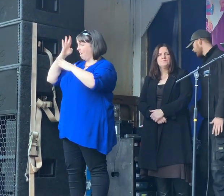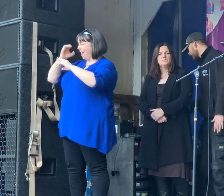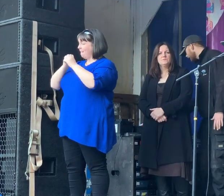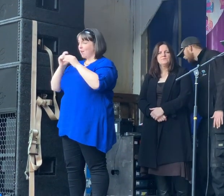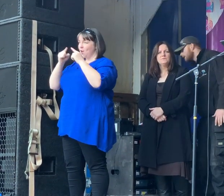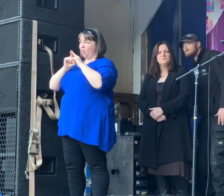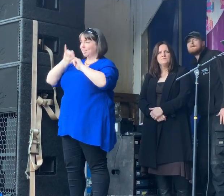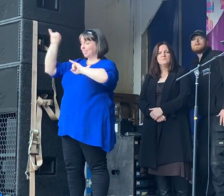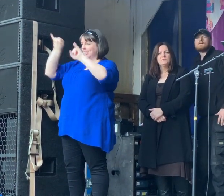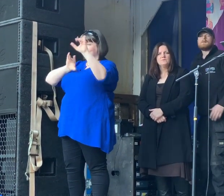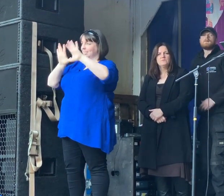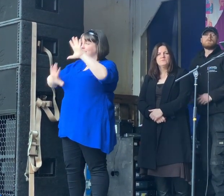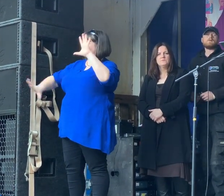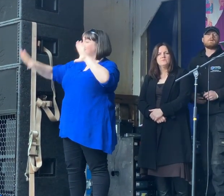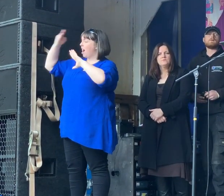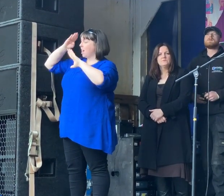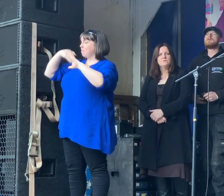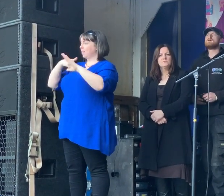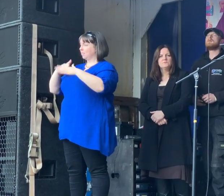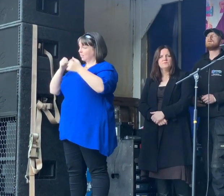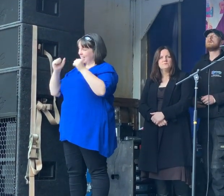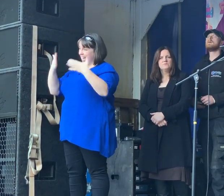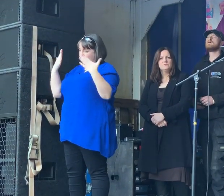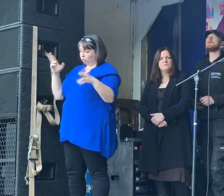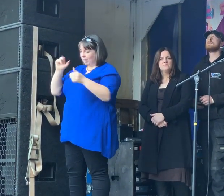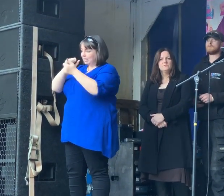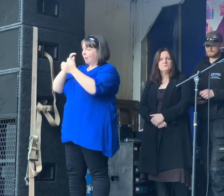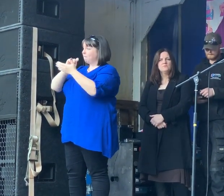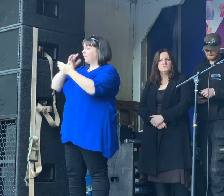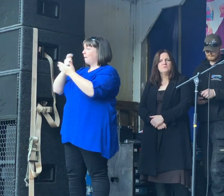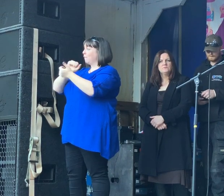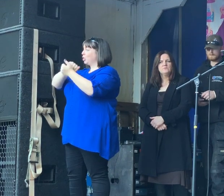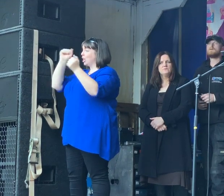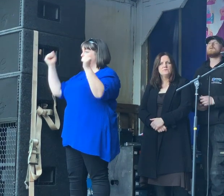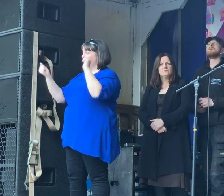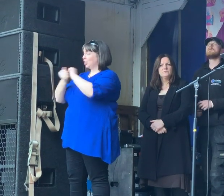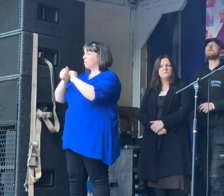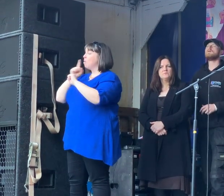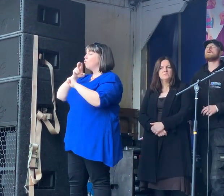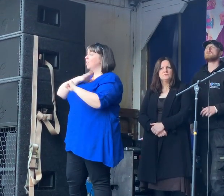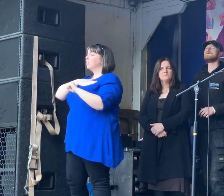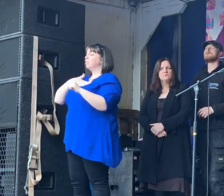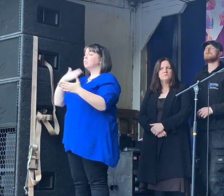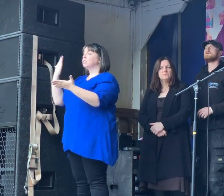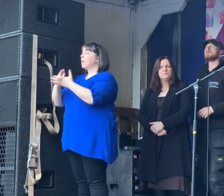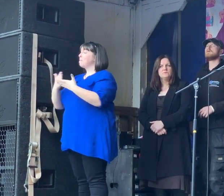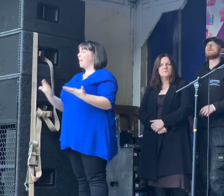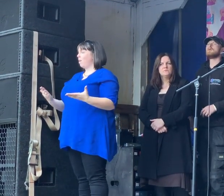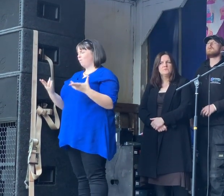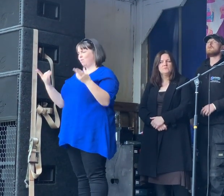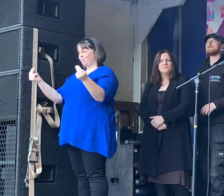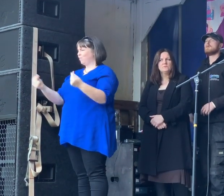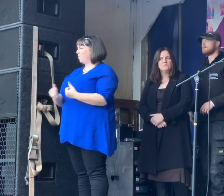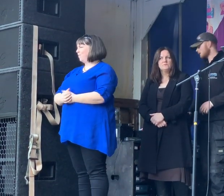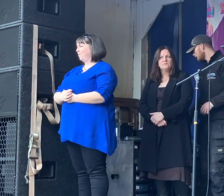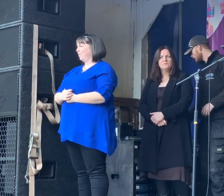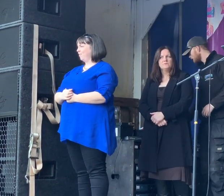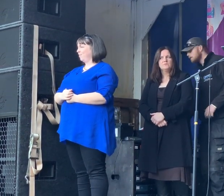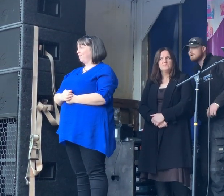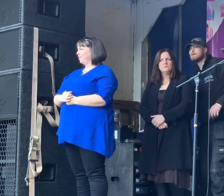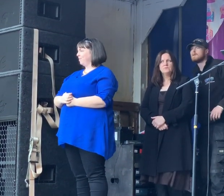and insisted now is the time for change. But we're sure as hell not stopping here.